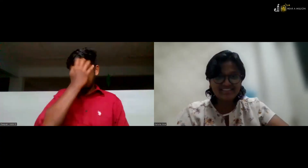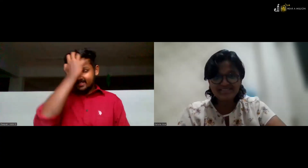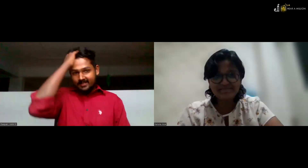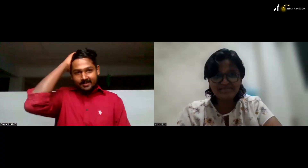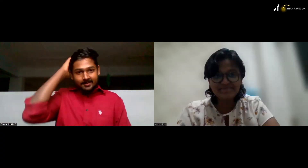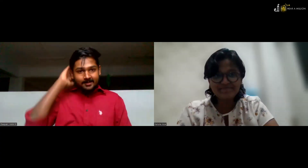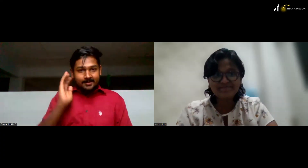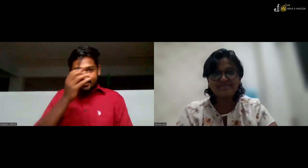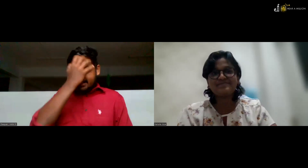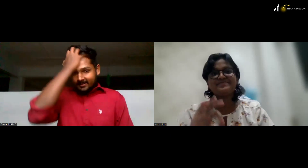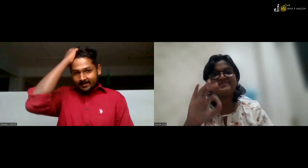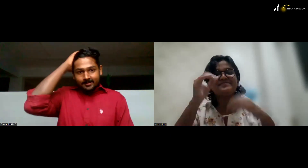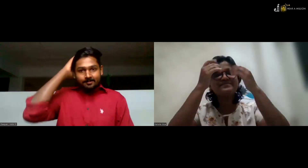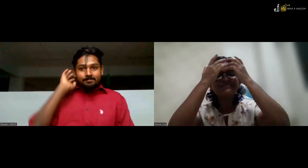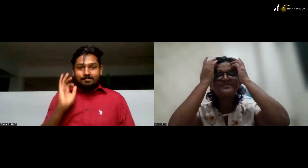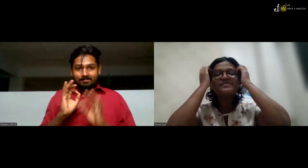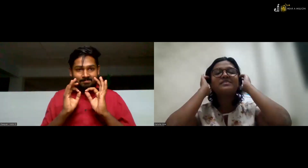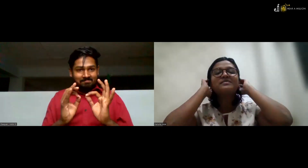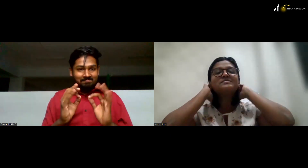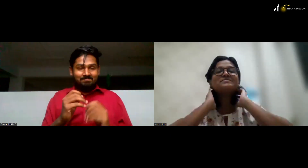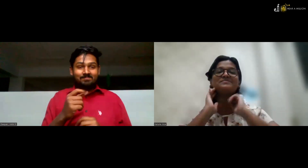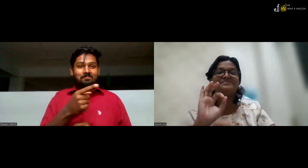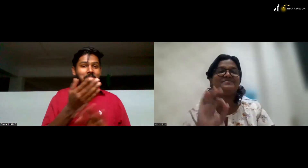to have Karuna.